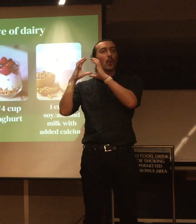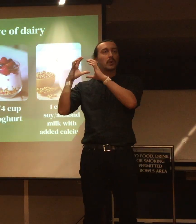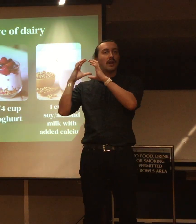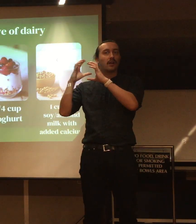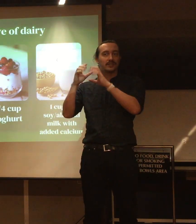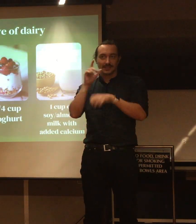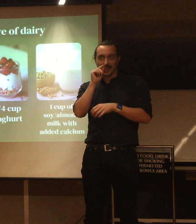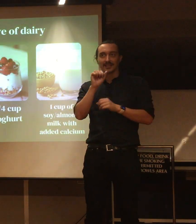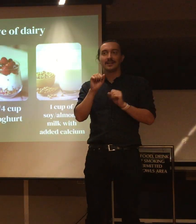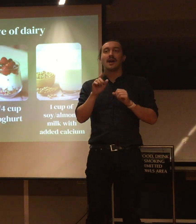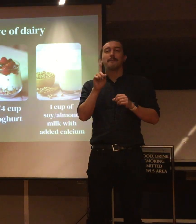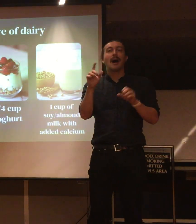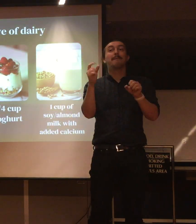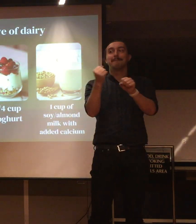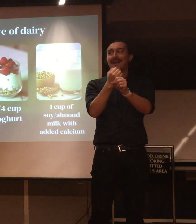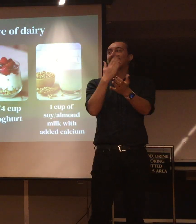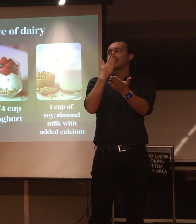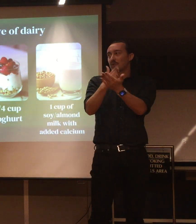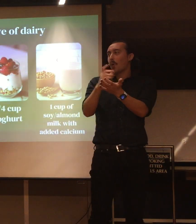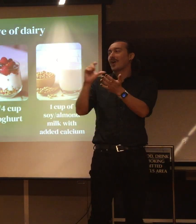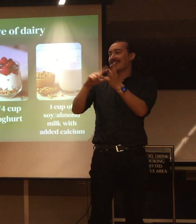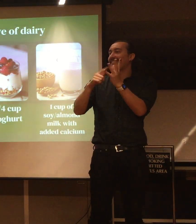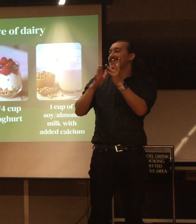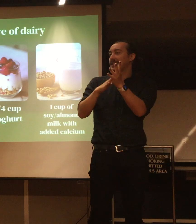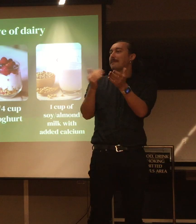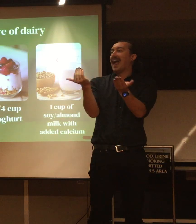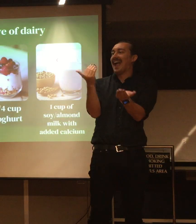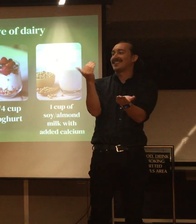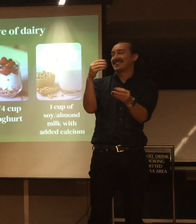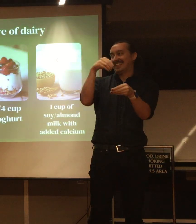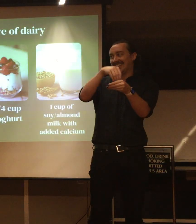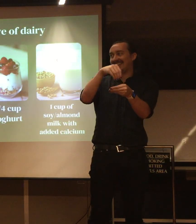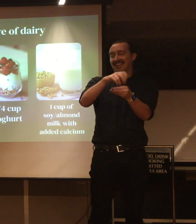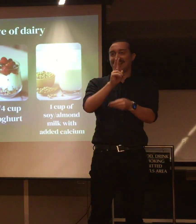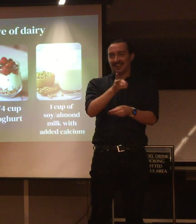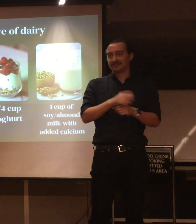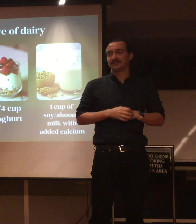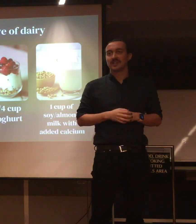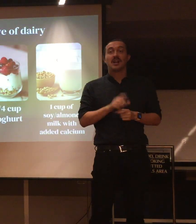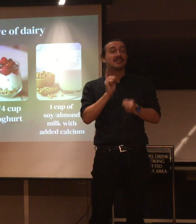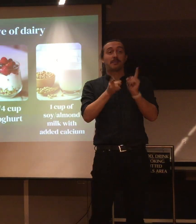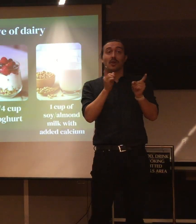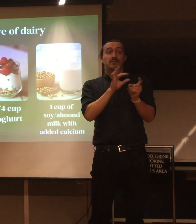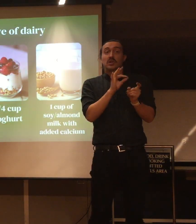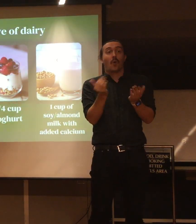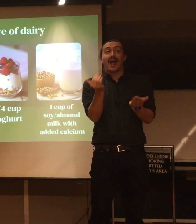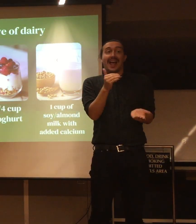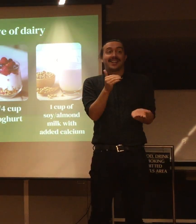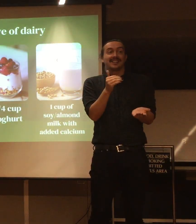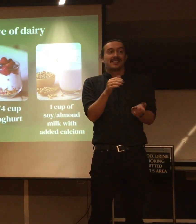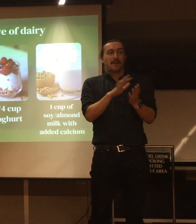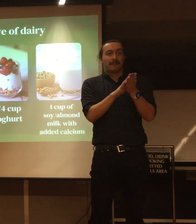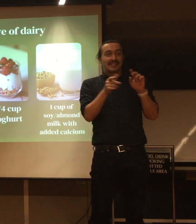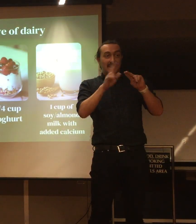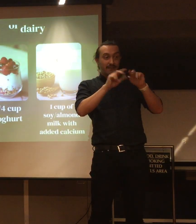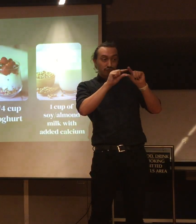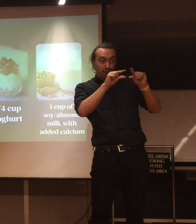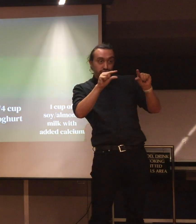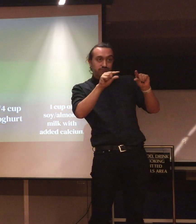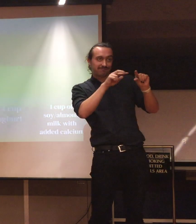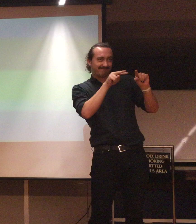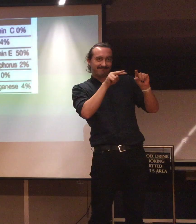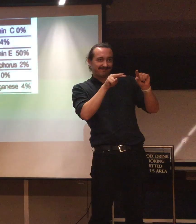we just need to make sure that that milk has calcium added in as well, because sometimes they don't add it in.